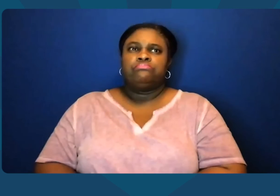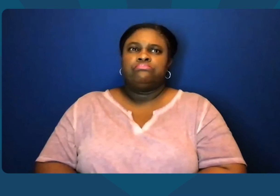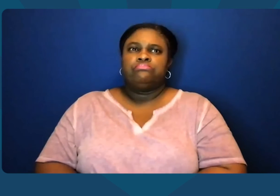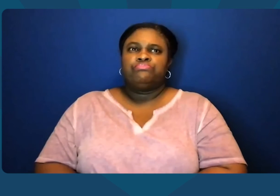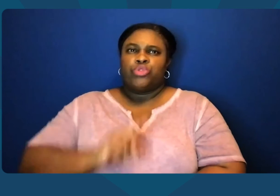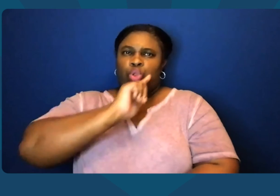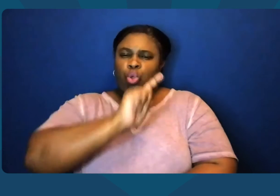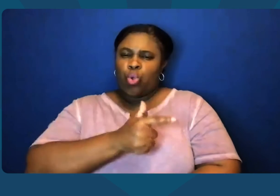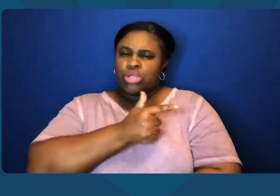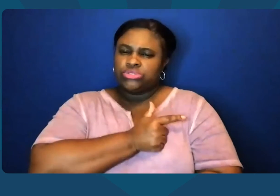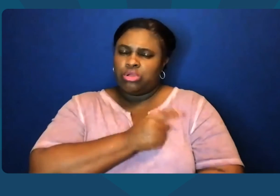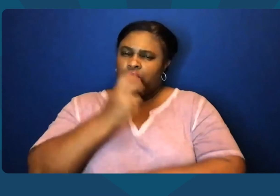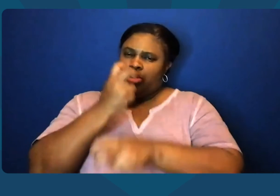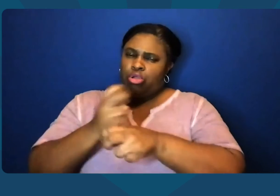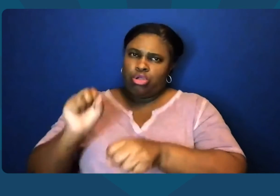work.